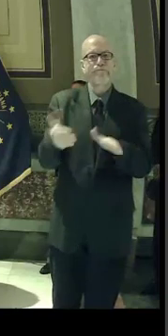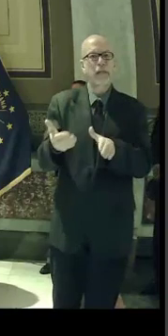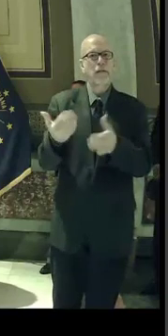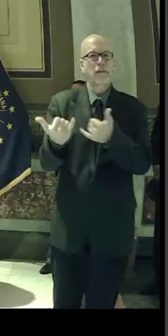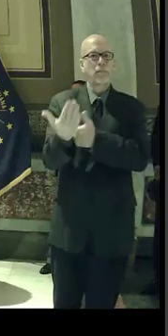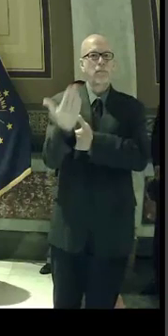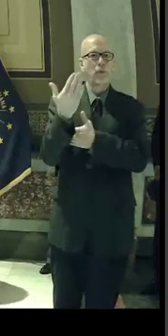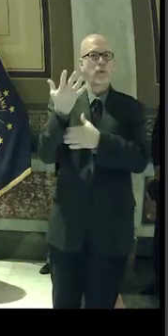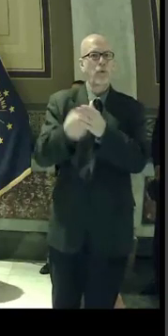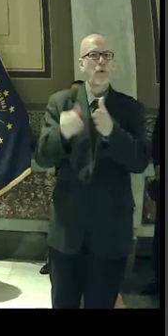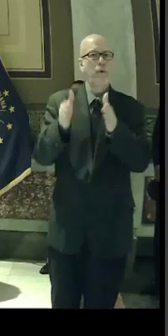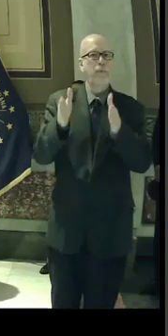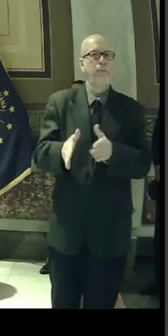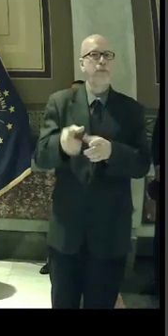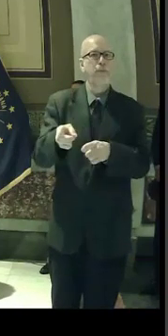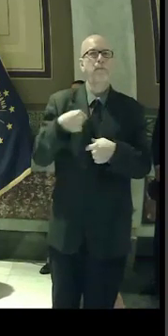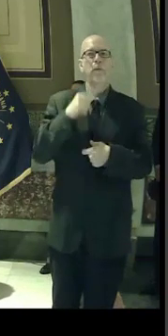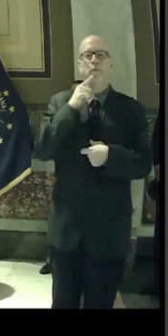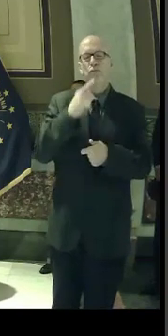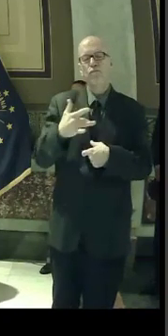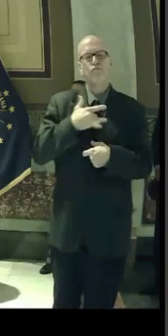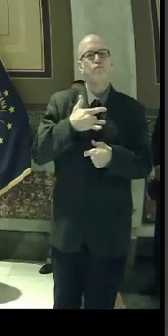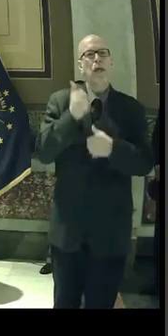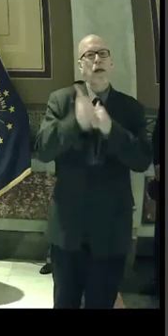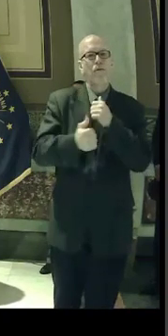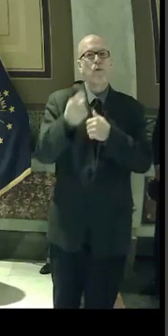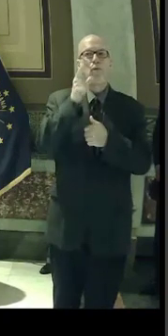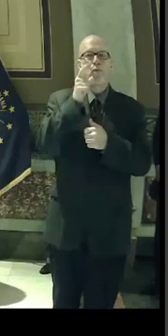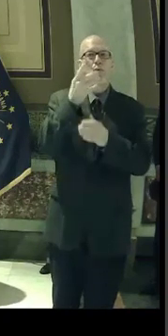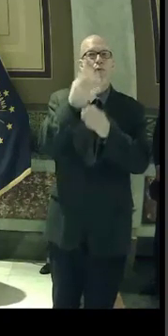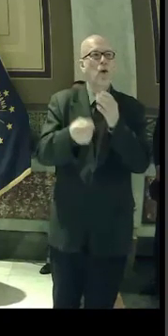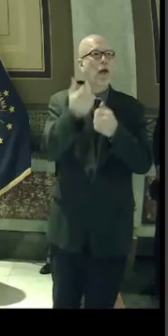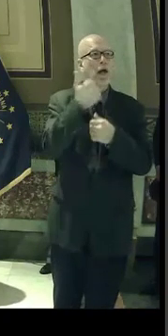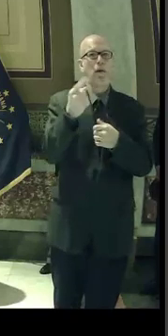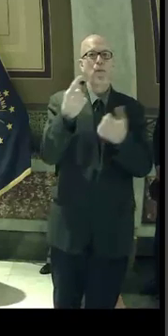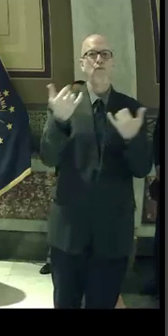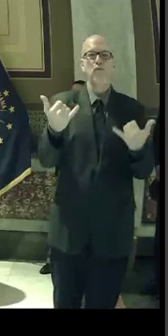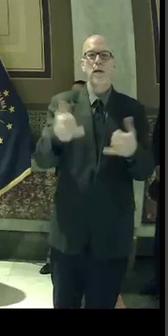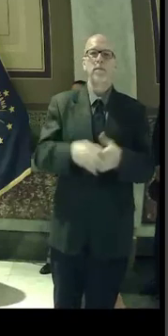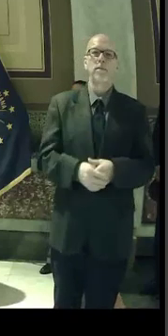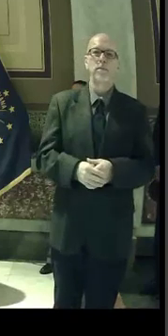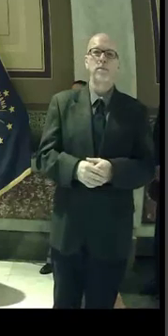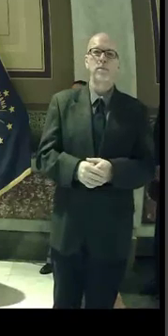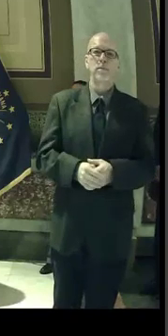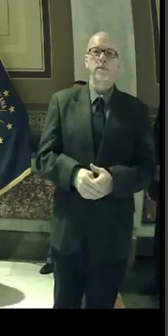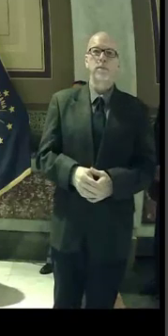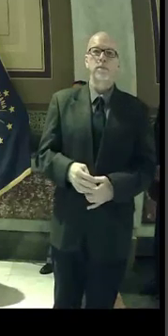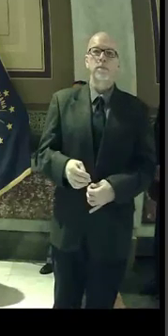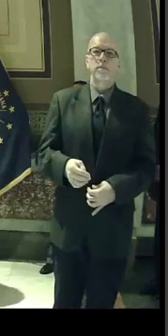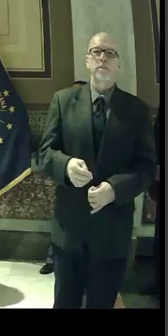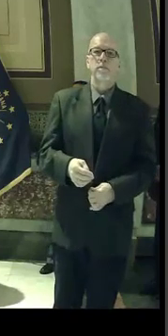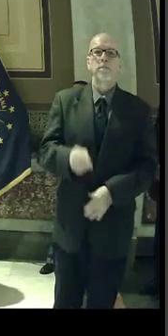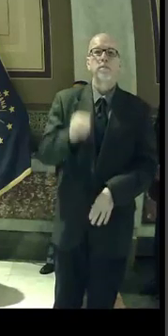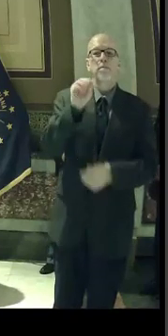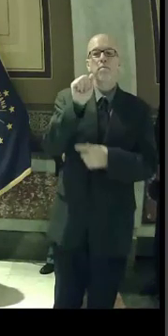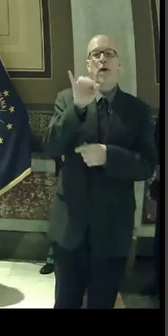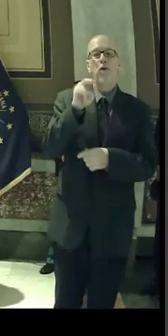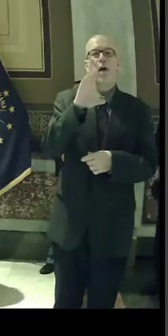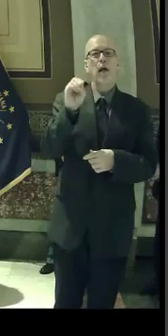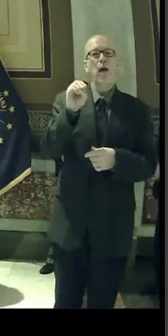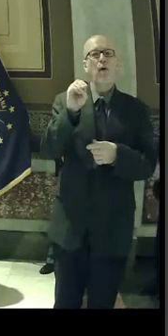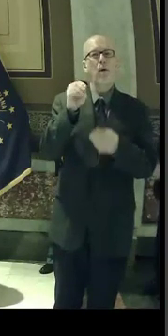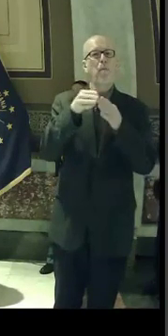And my heart goes out to anyone who have lost someone today. The Marion County Public